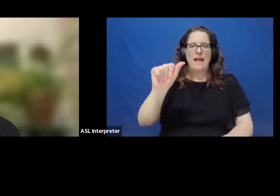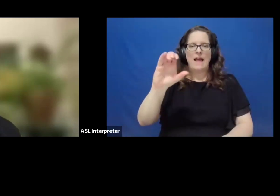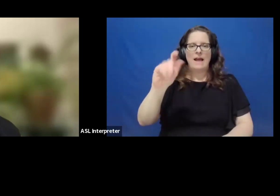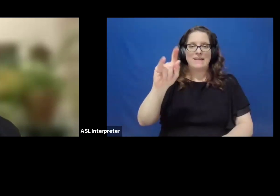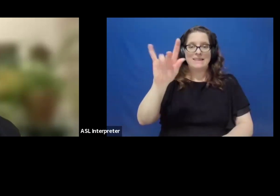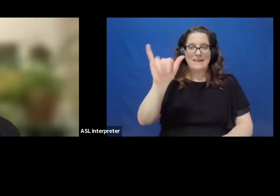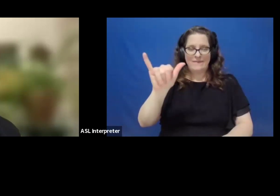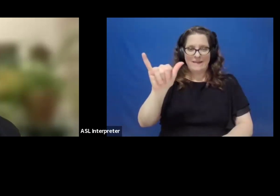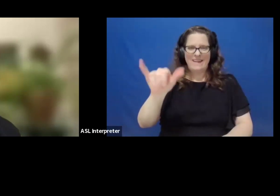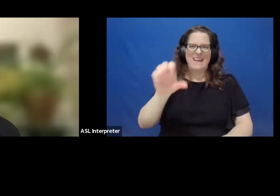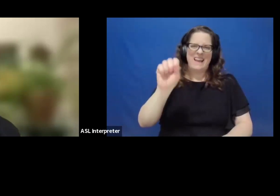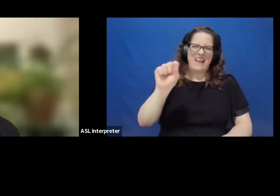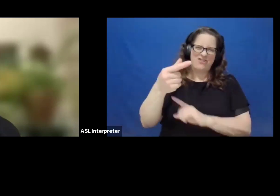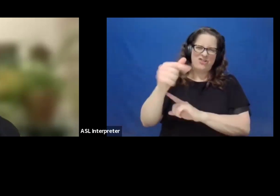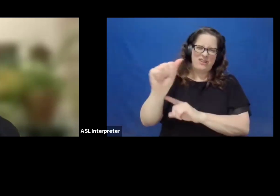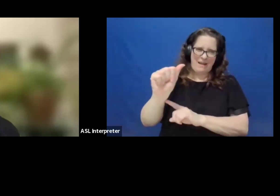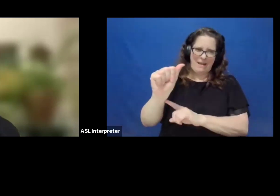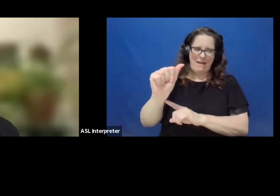than